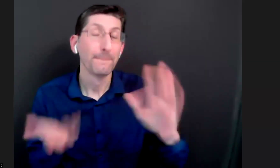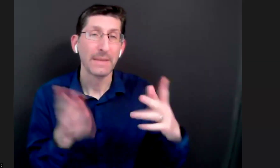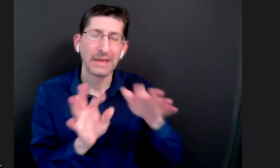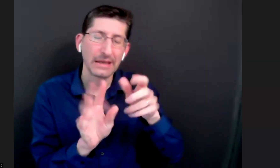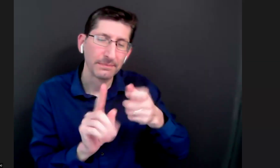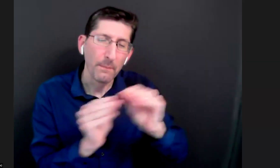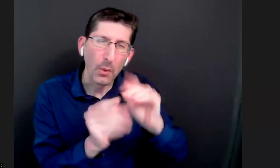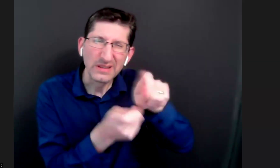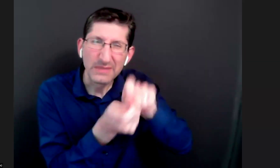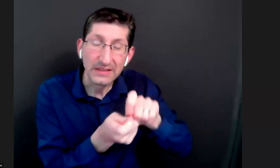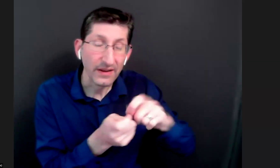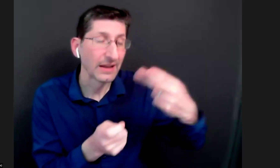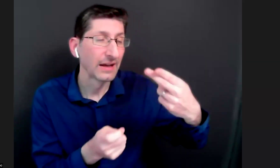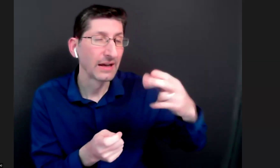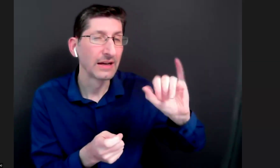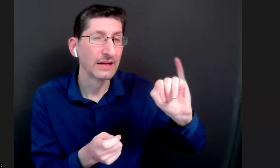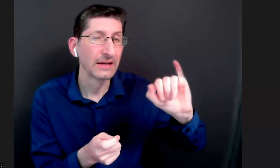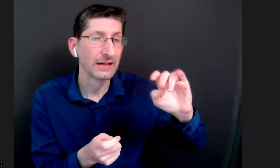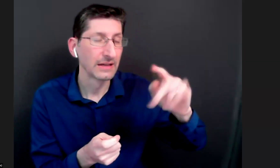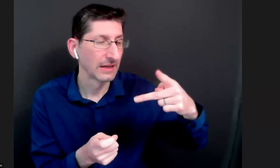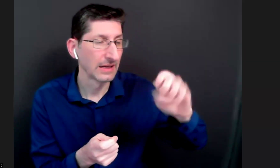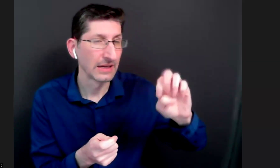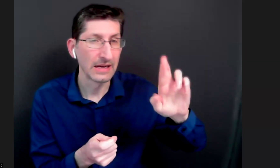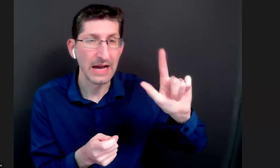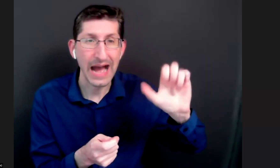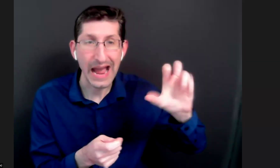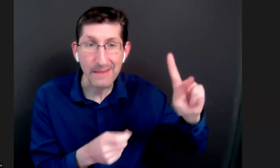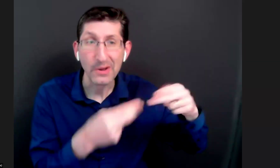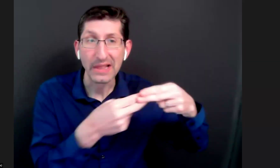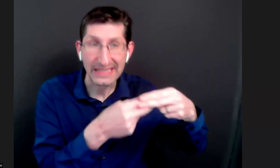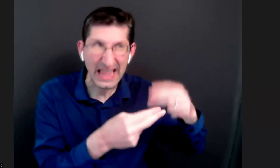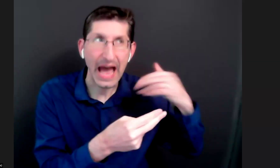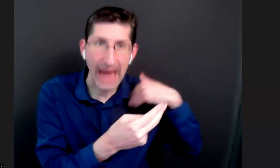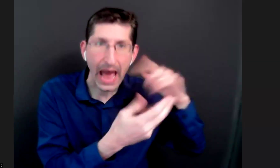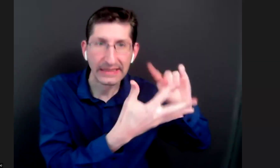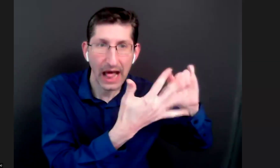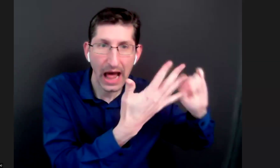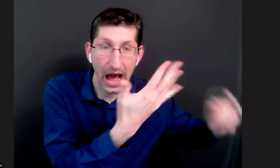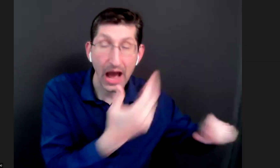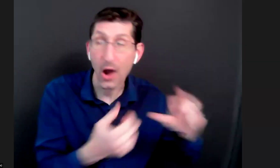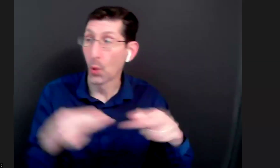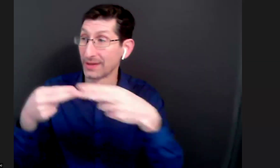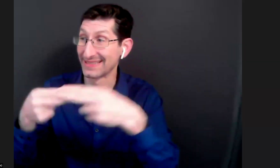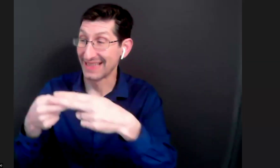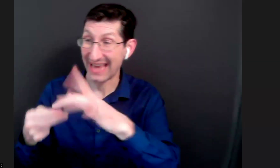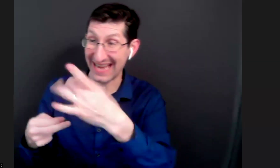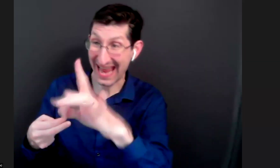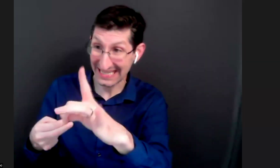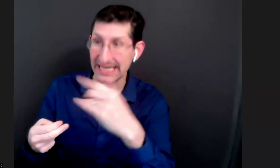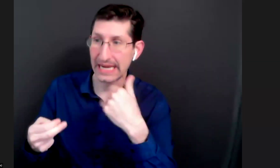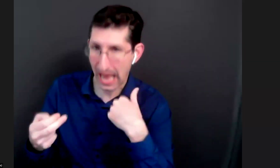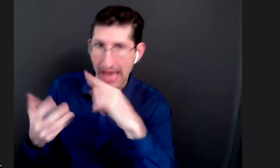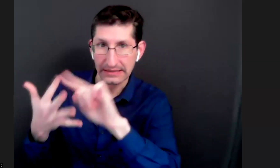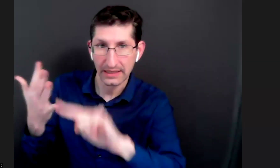want, or on slide 19 or slide 18, those are where